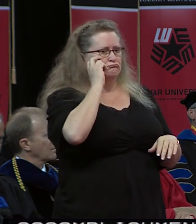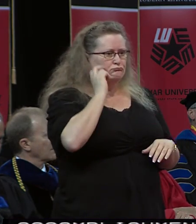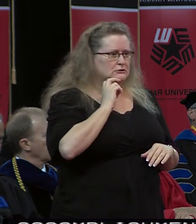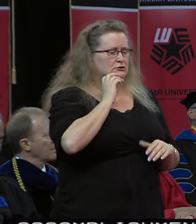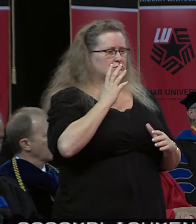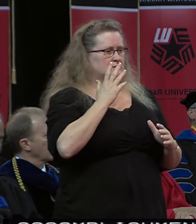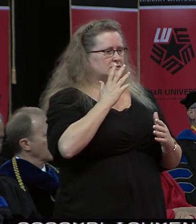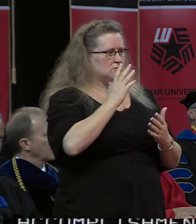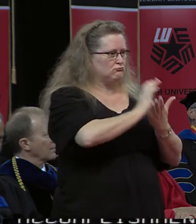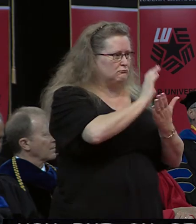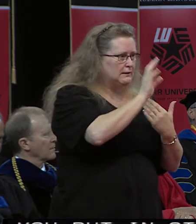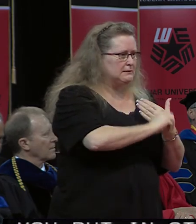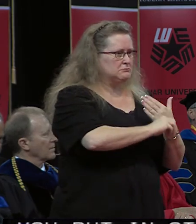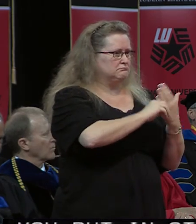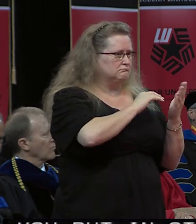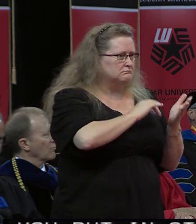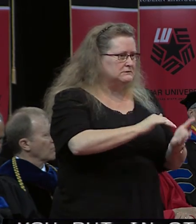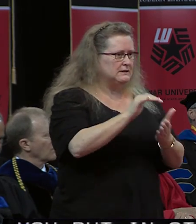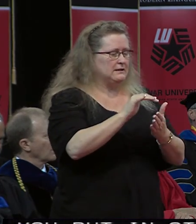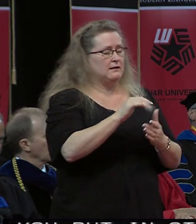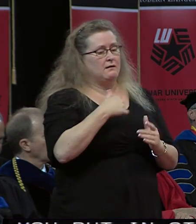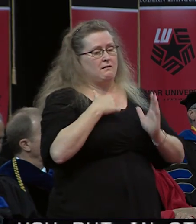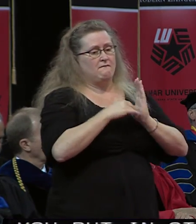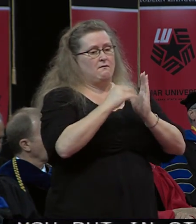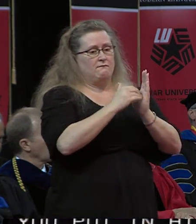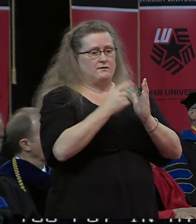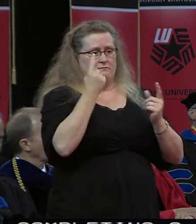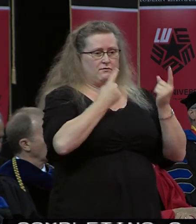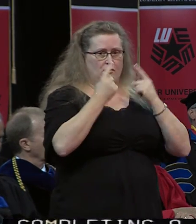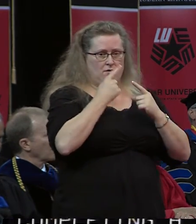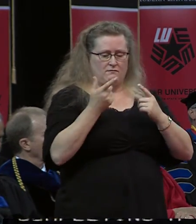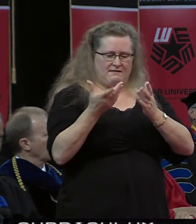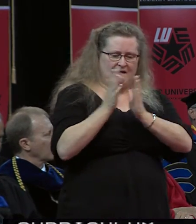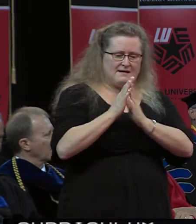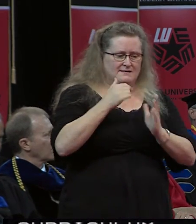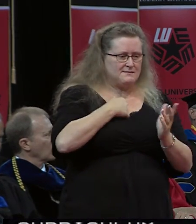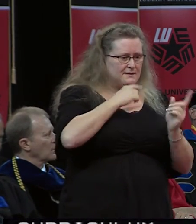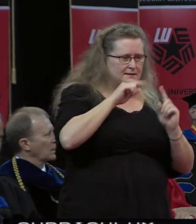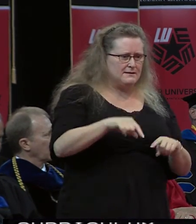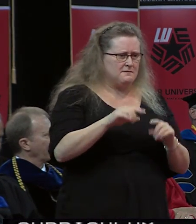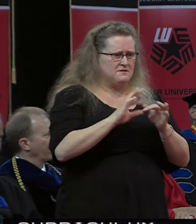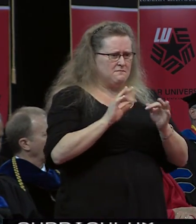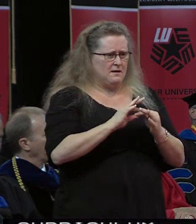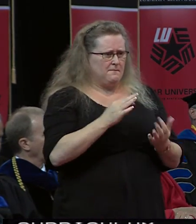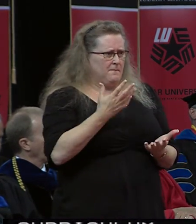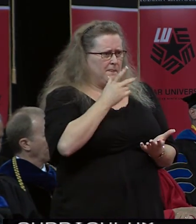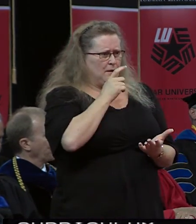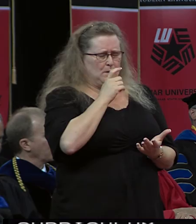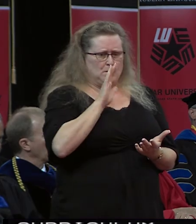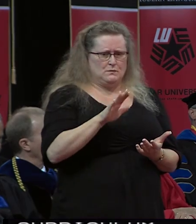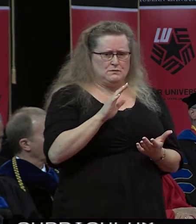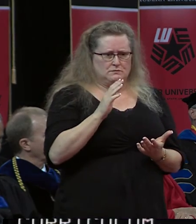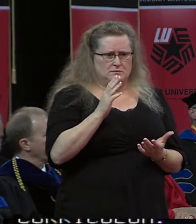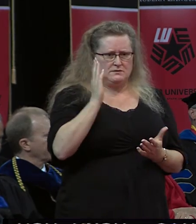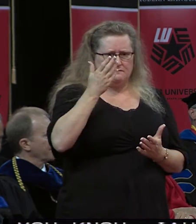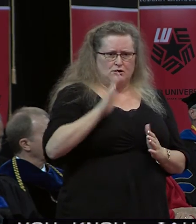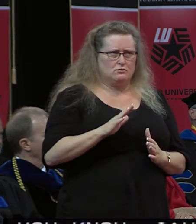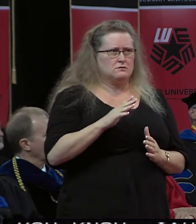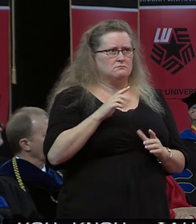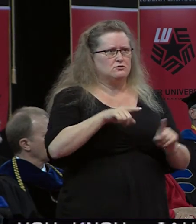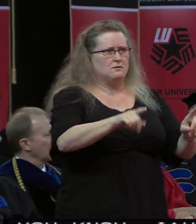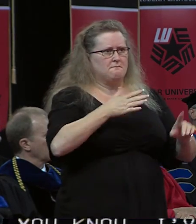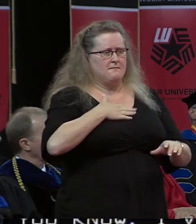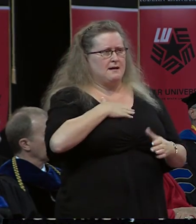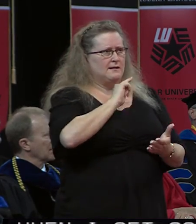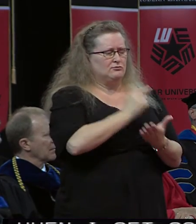rigorous curriculum. You know, and I've often thought when I get asked to do these, you know, who were the guest speakers at my commencements